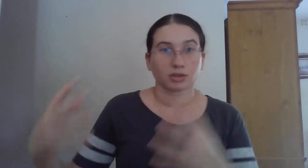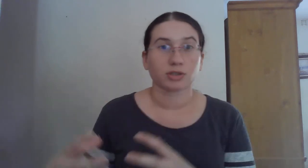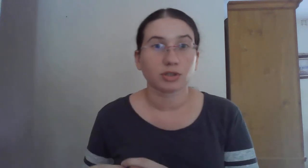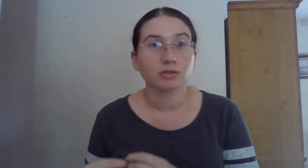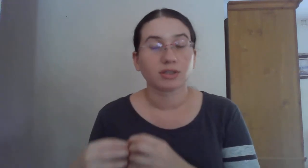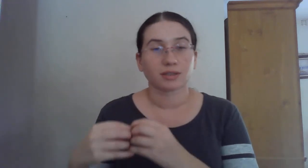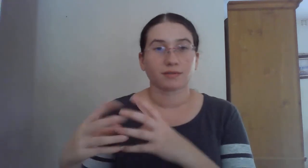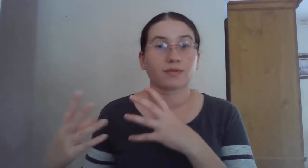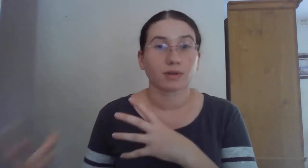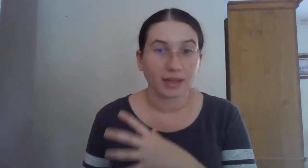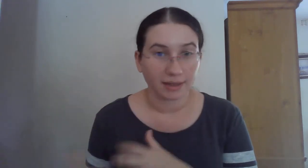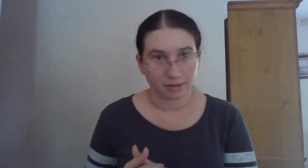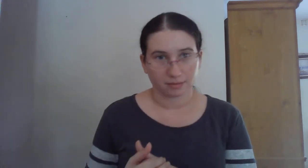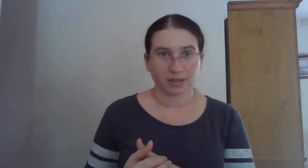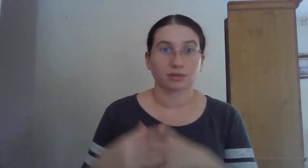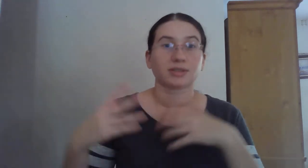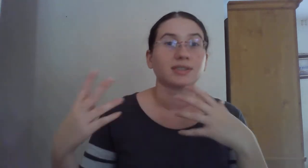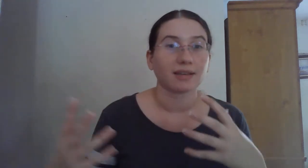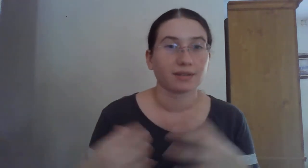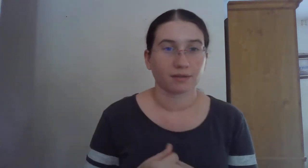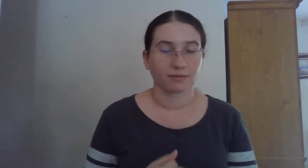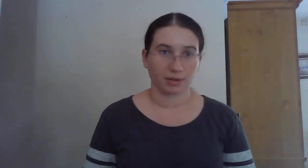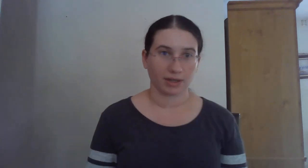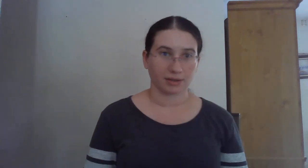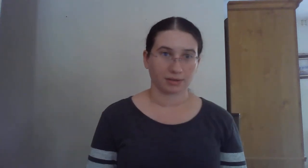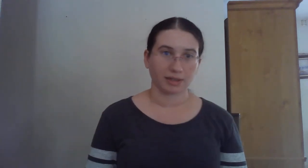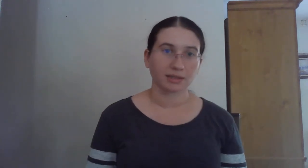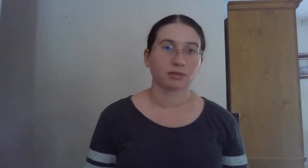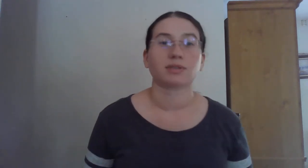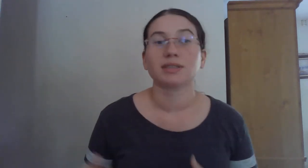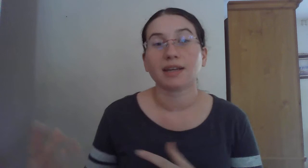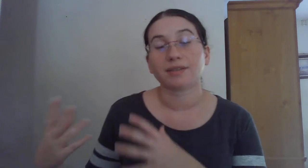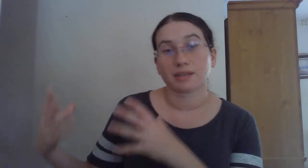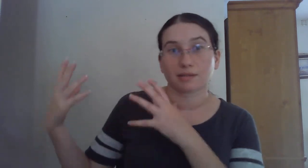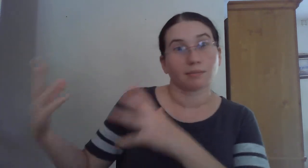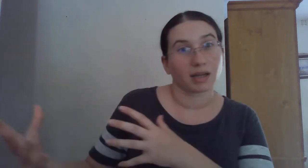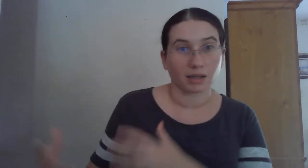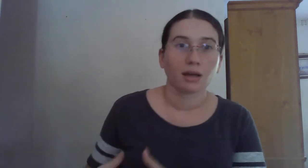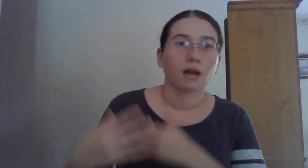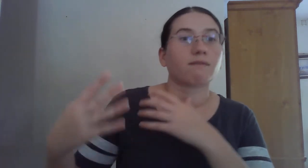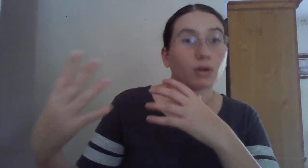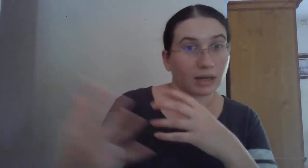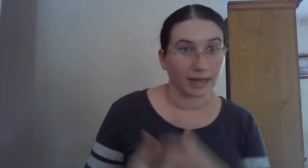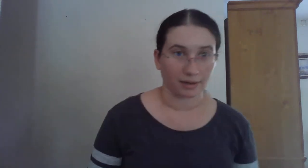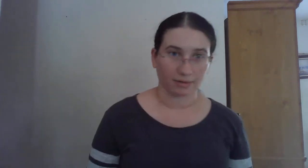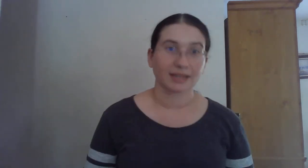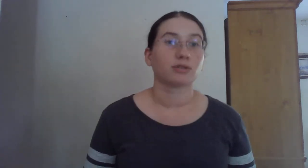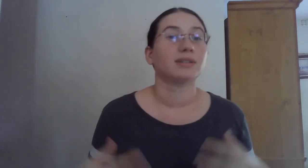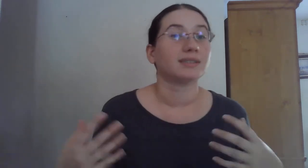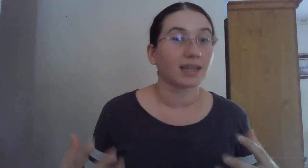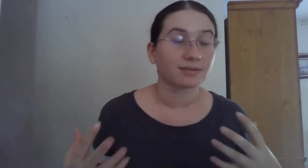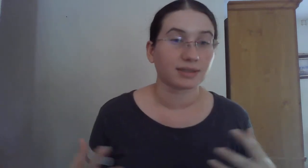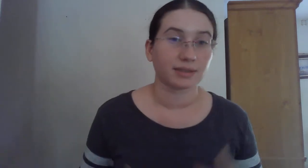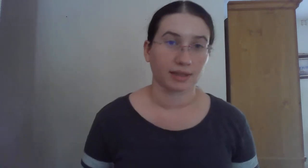to use it for later, right? You're saving it for later, right? So we're saving this money for later. Like, so a savings